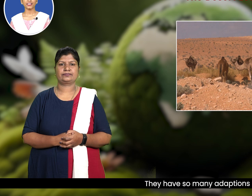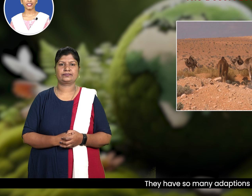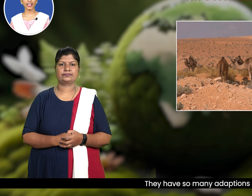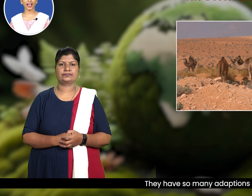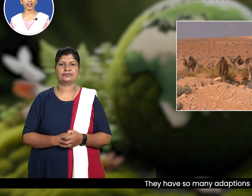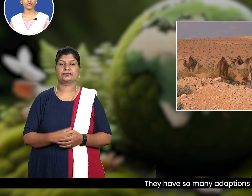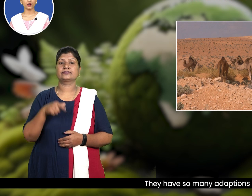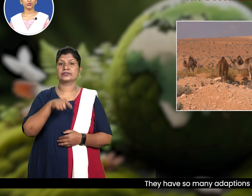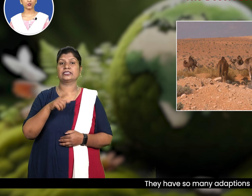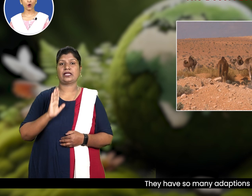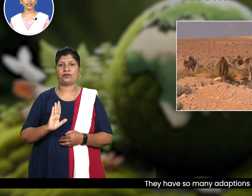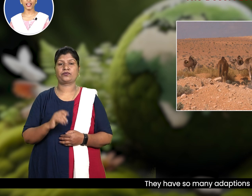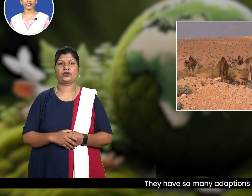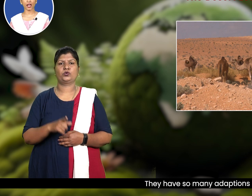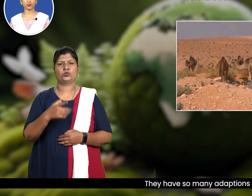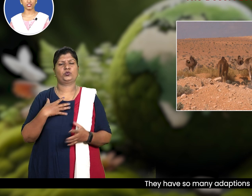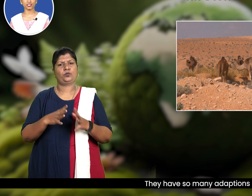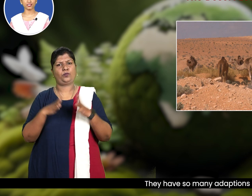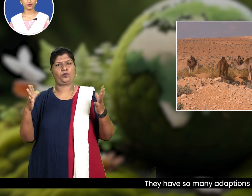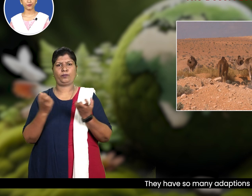They have so many adaptations